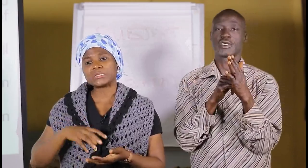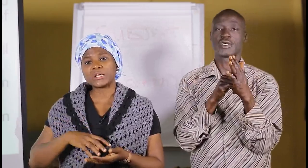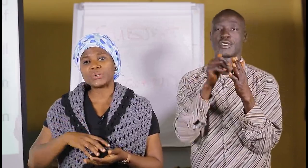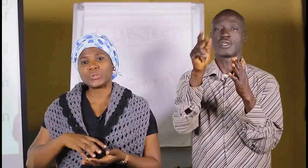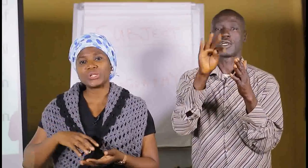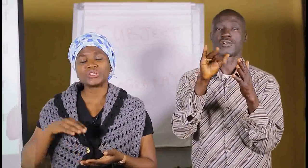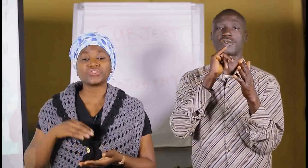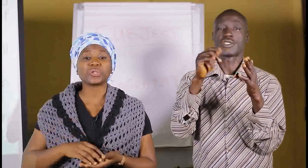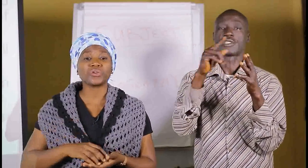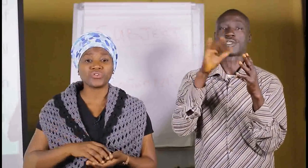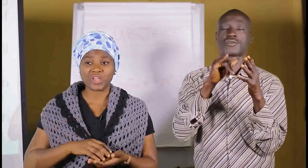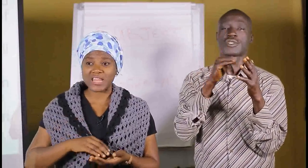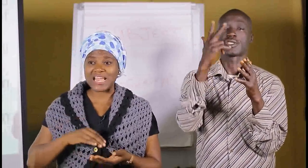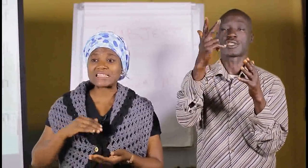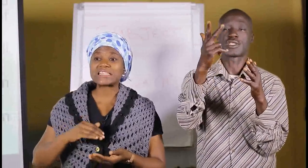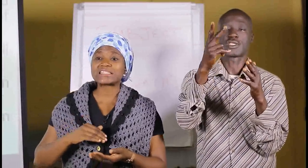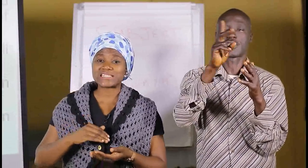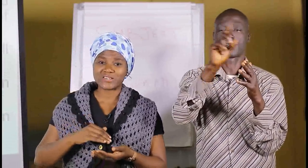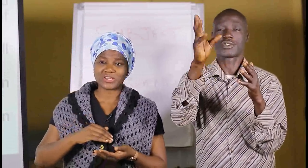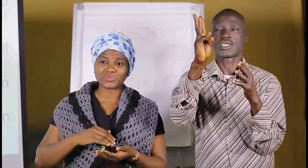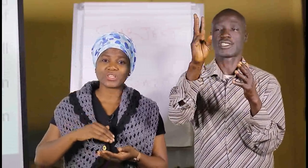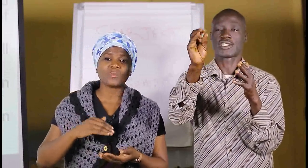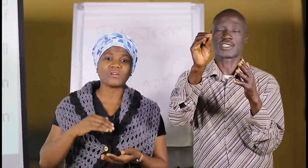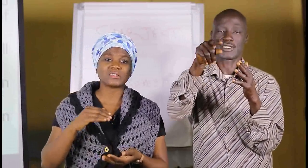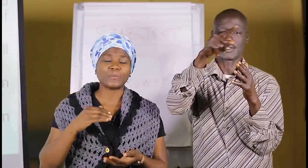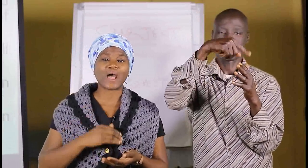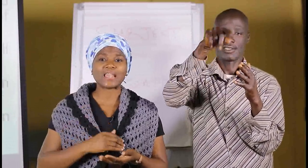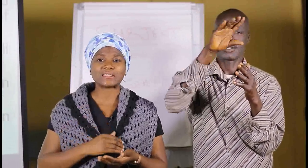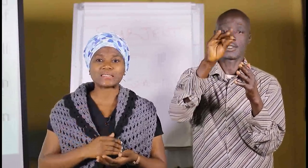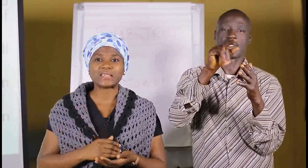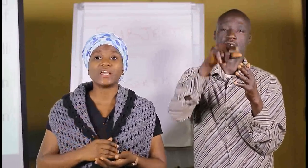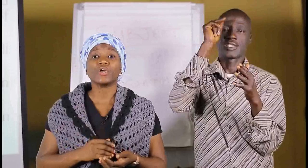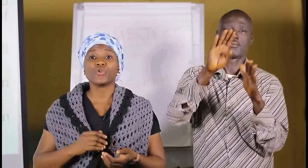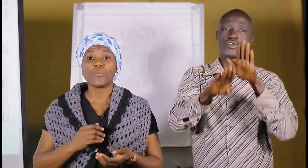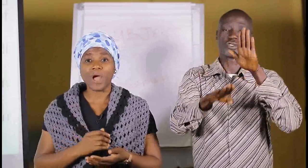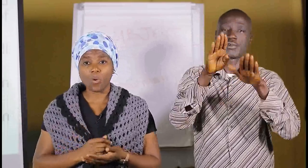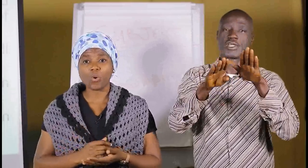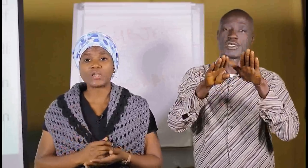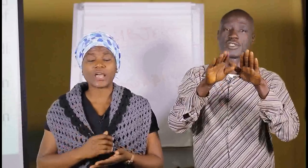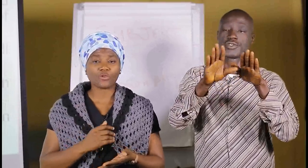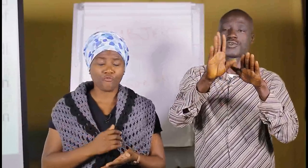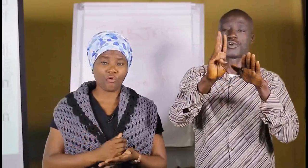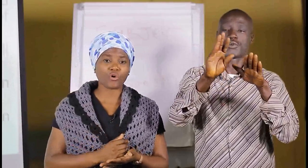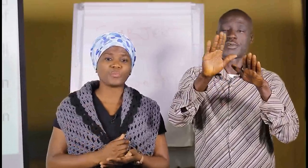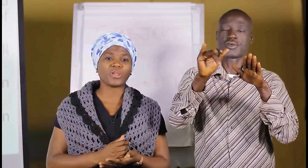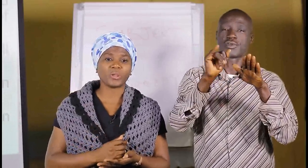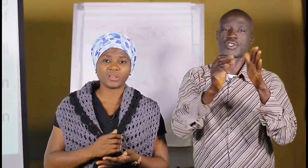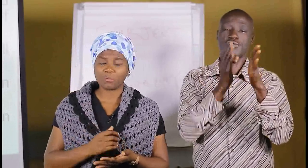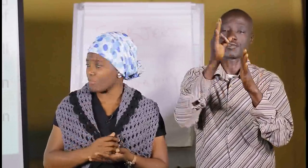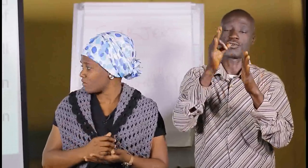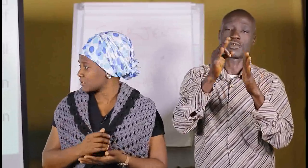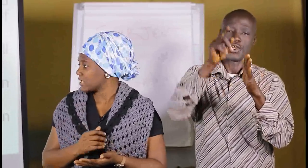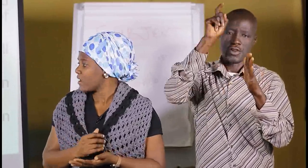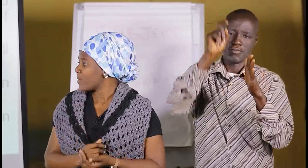angles in a circle is 360 degrees. So they must balance. Your backward and your forward